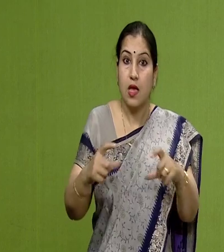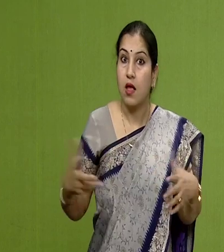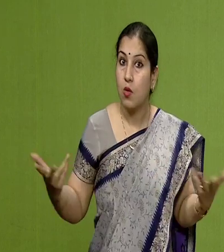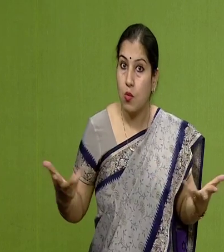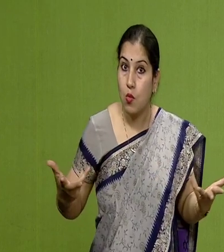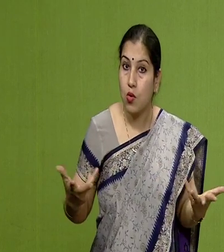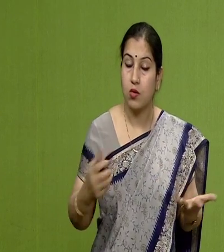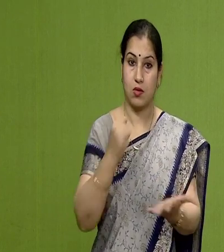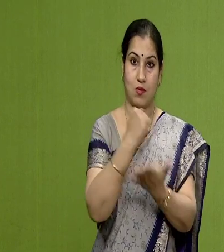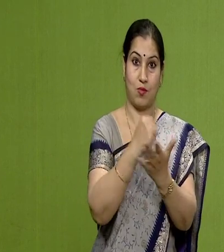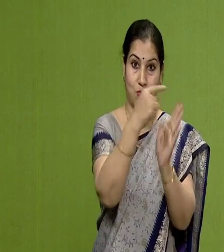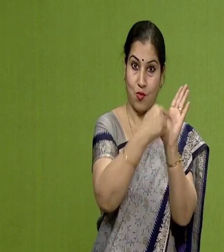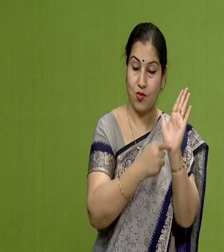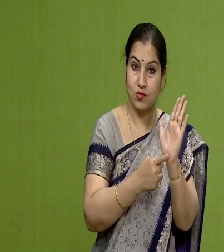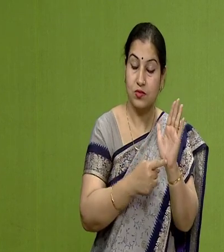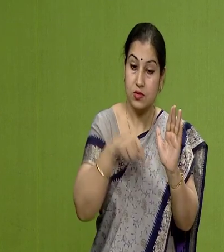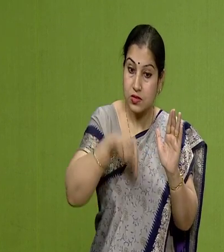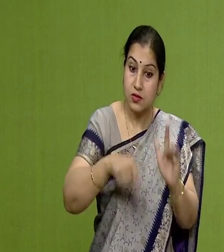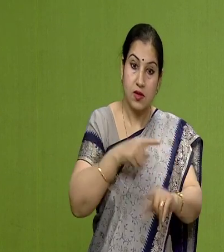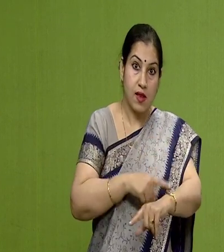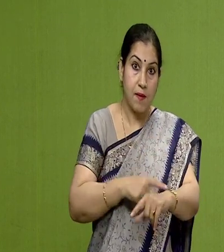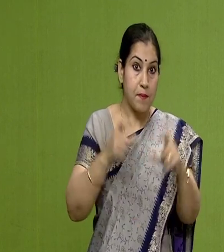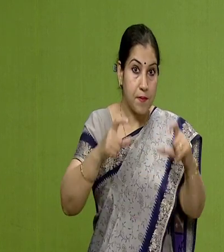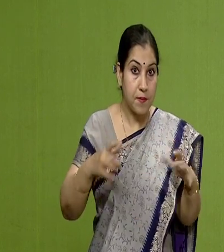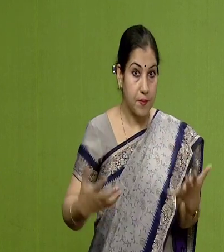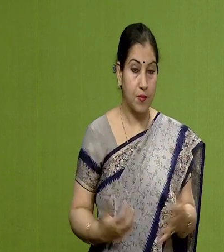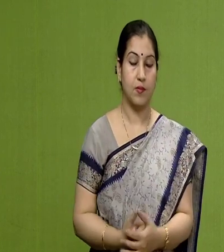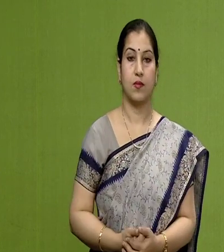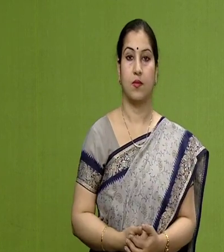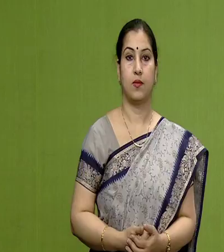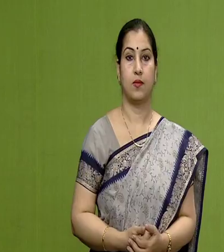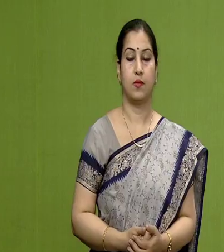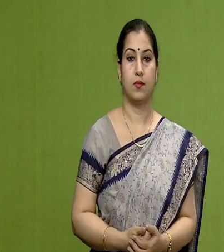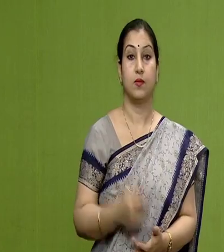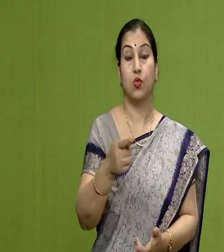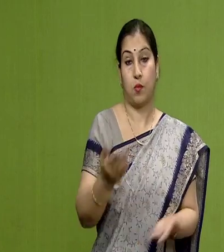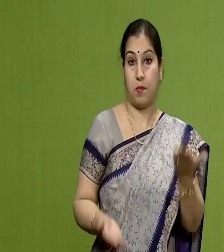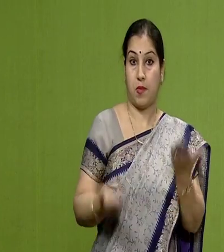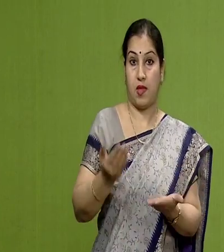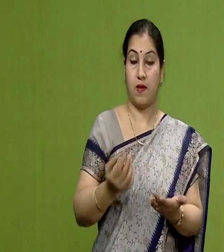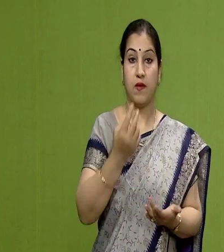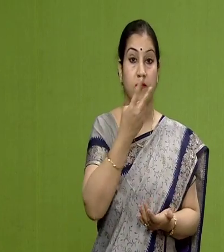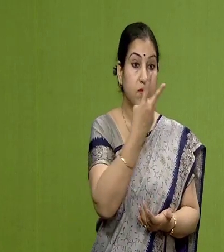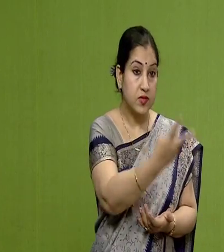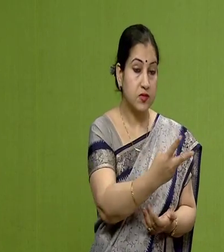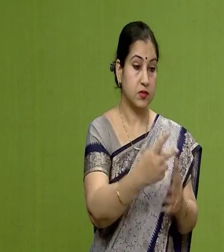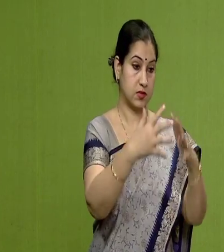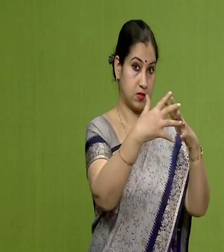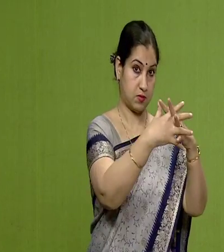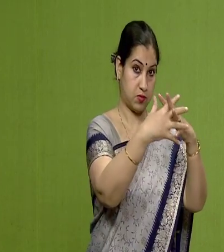necessary to look during pregnancy. You may visit the NIOS